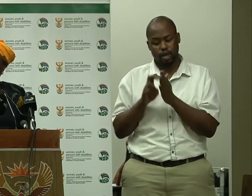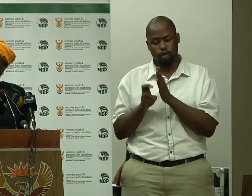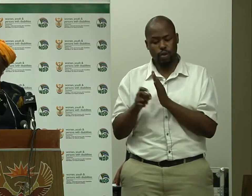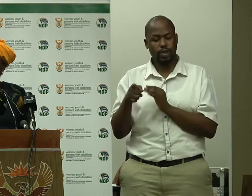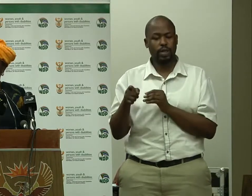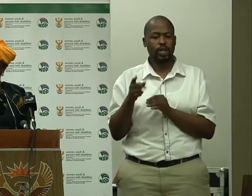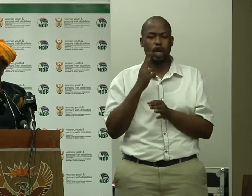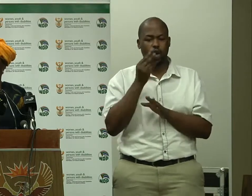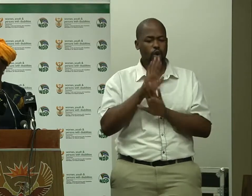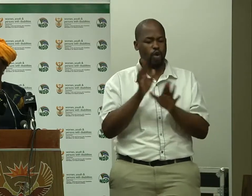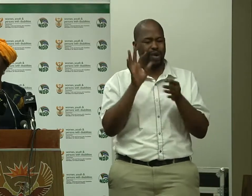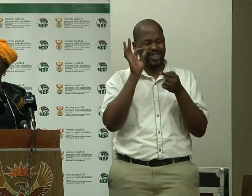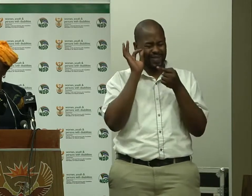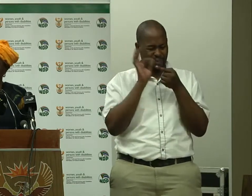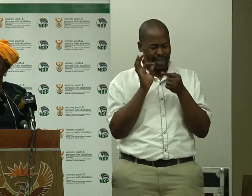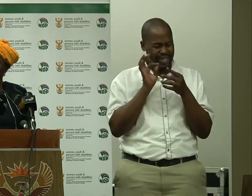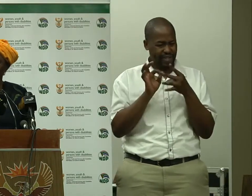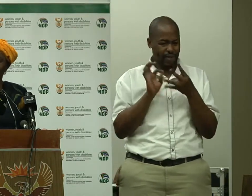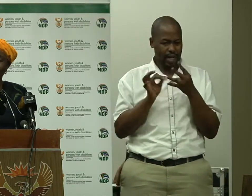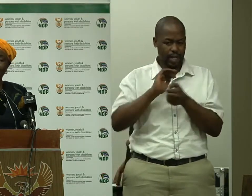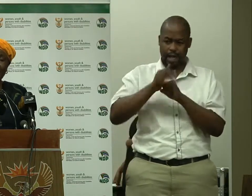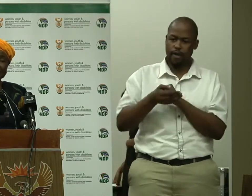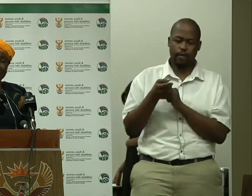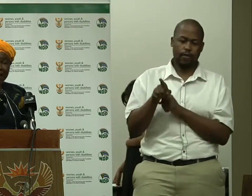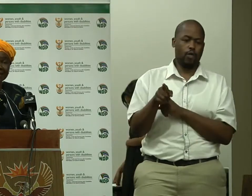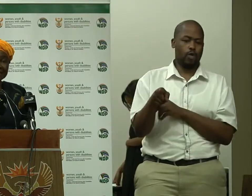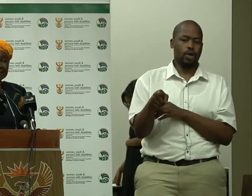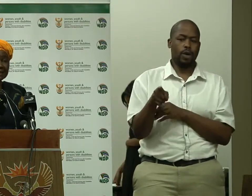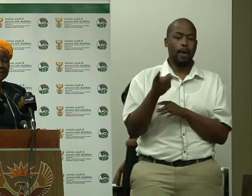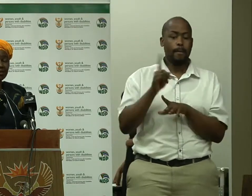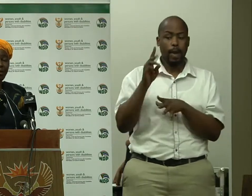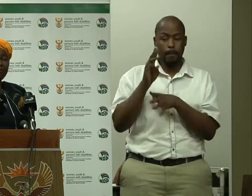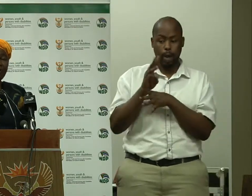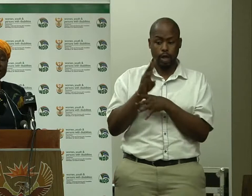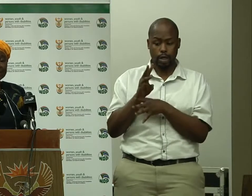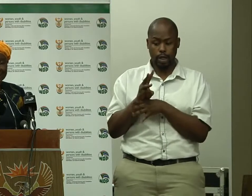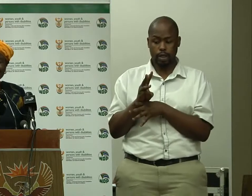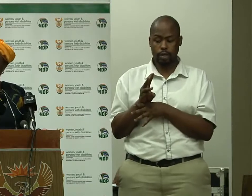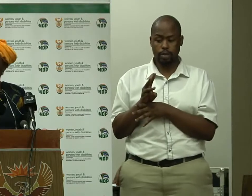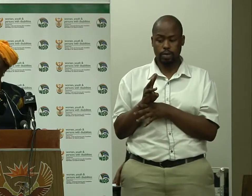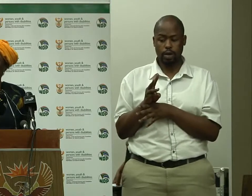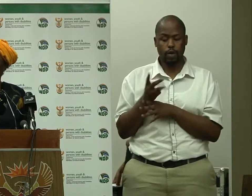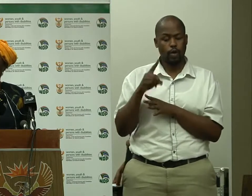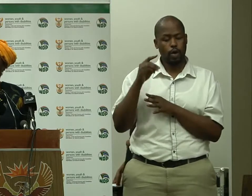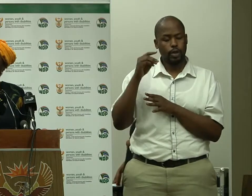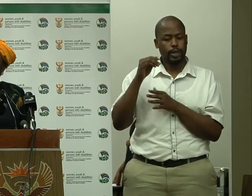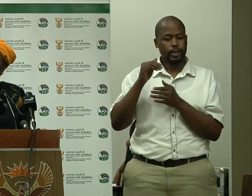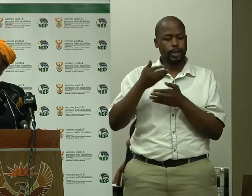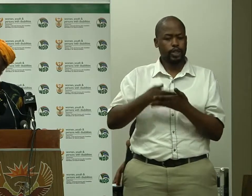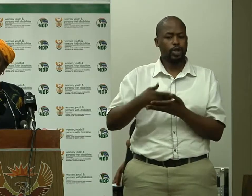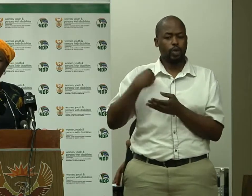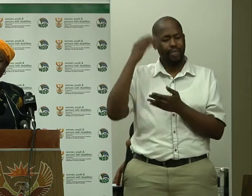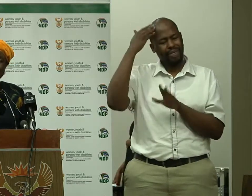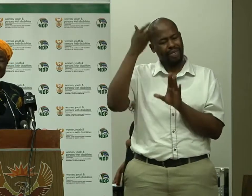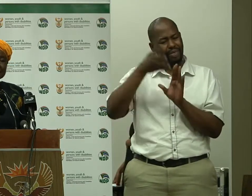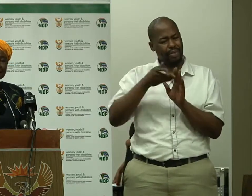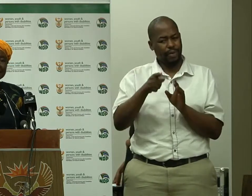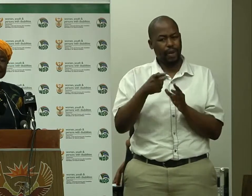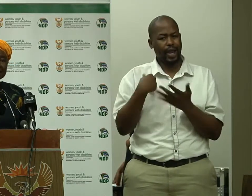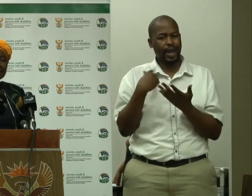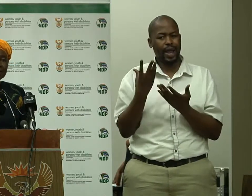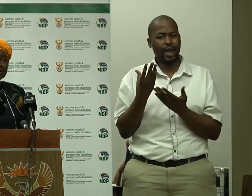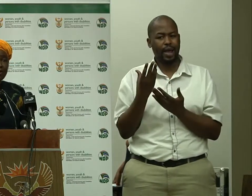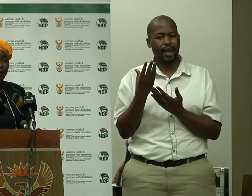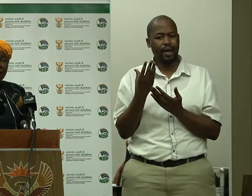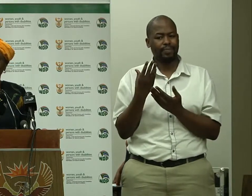they were not specifically catered for, but mothers of autistic children drew our attention